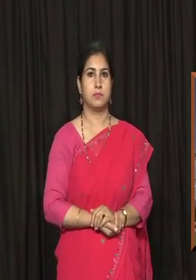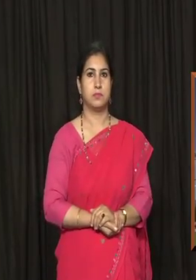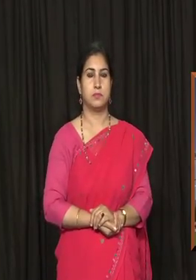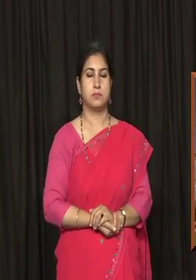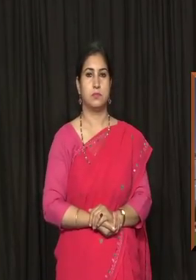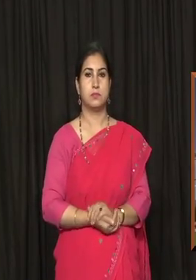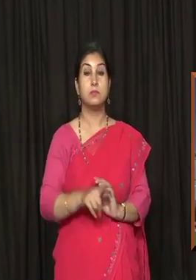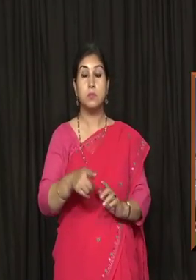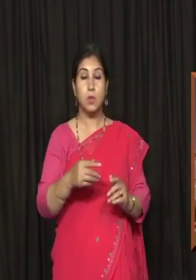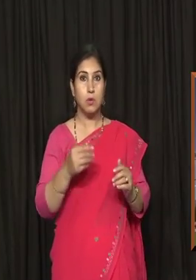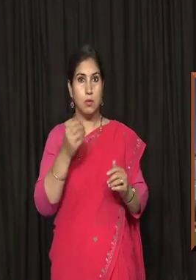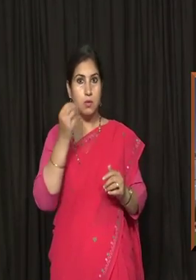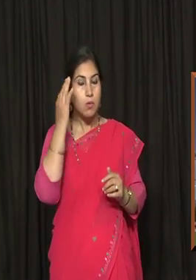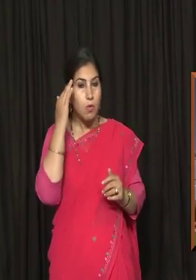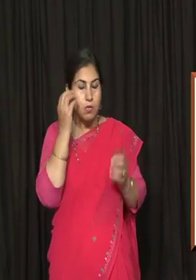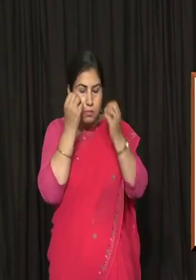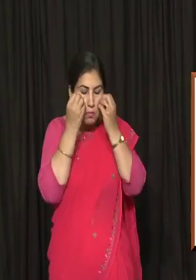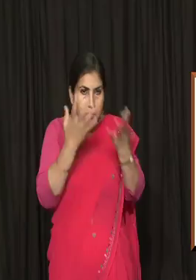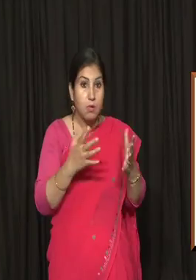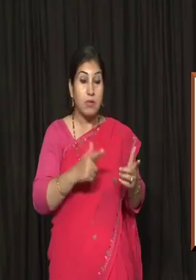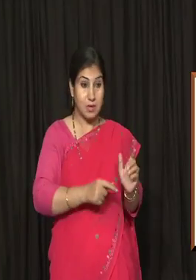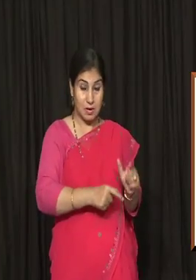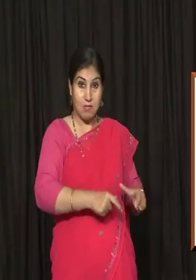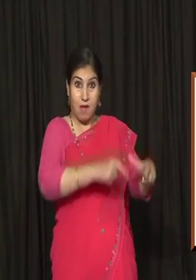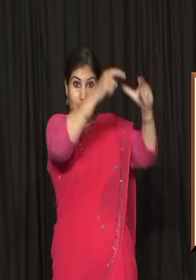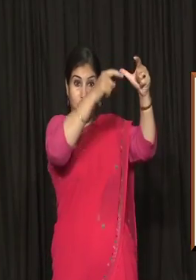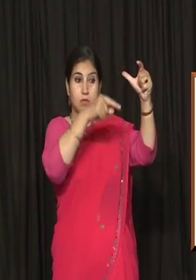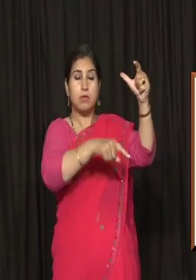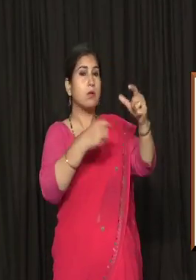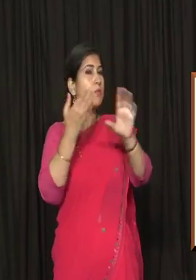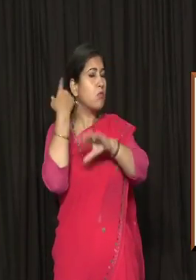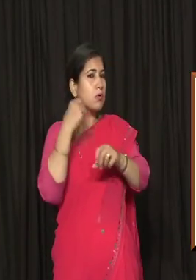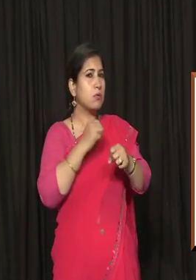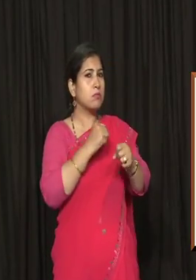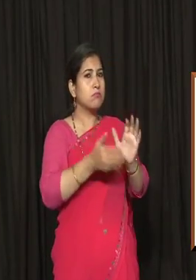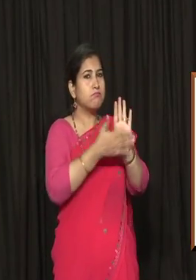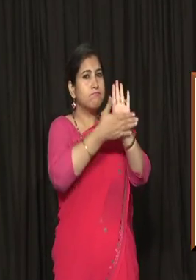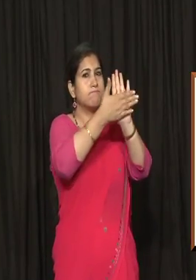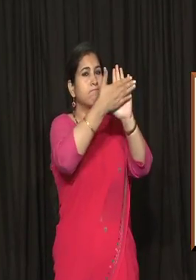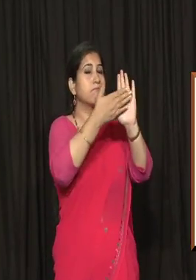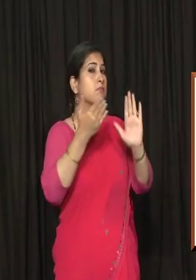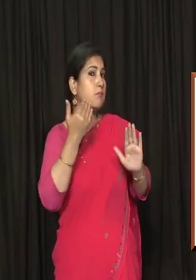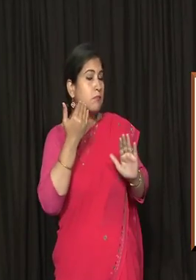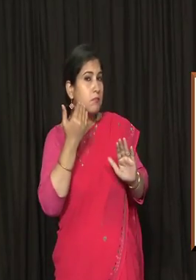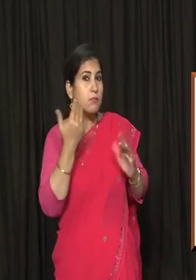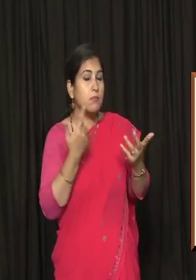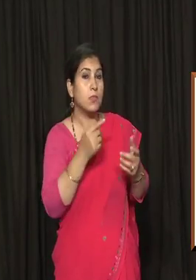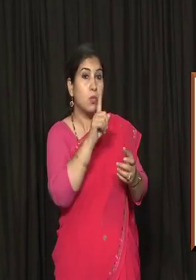You will be surprised to know that the Tower of Pisa was constructed over a period of